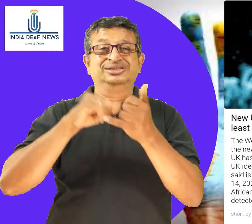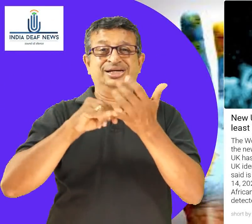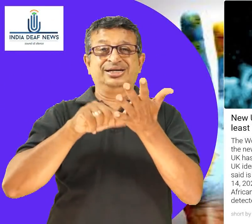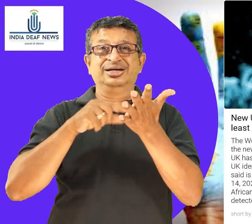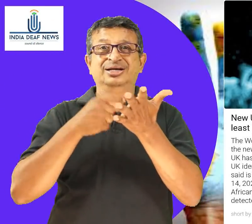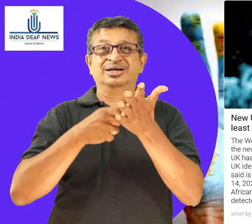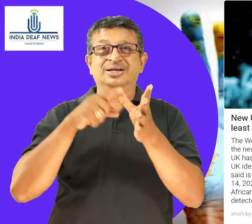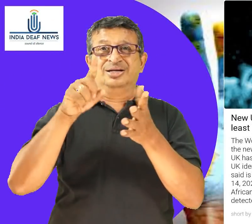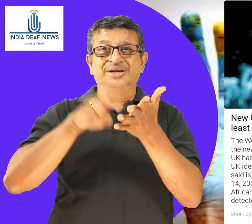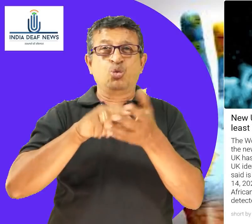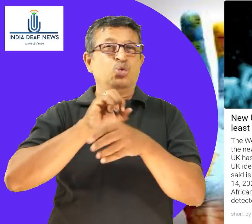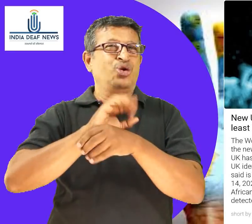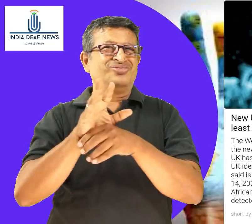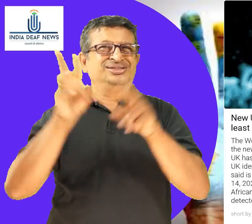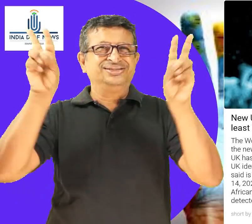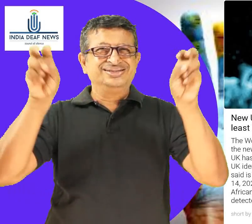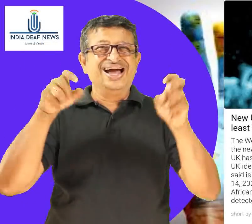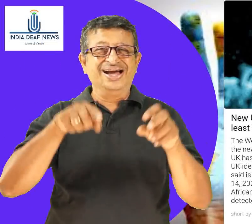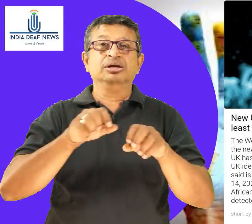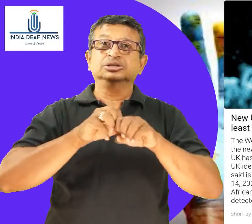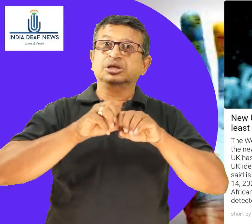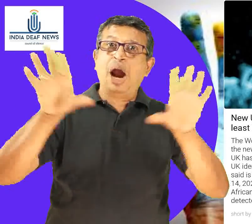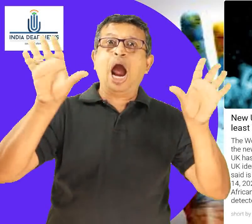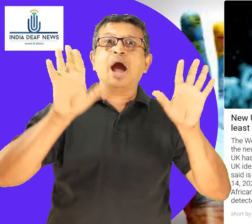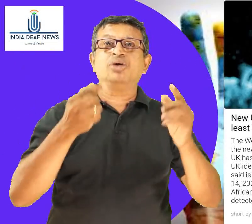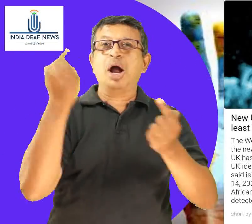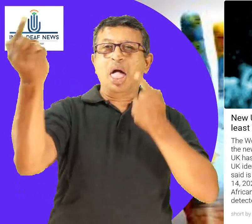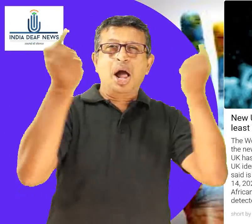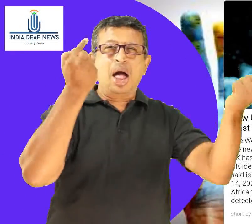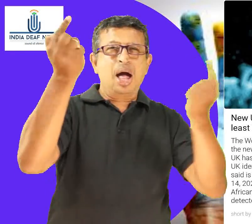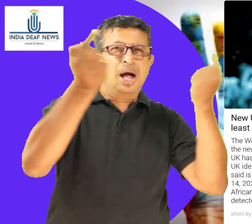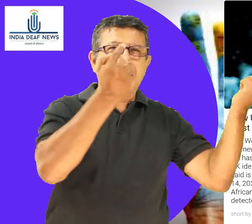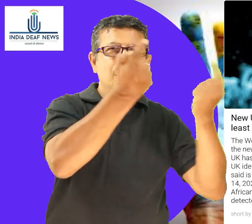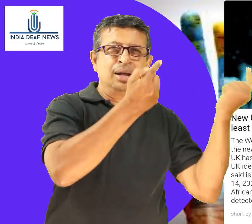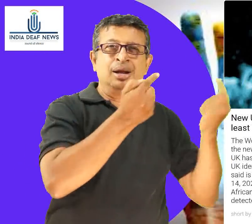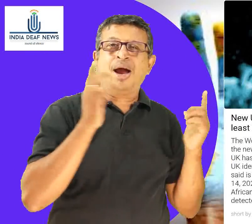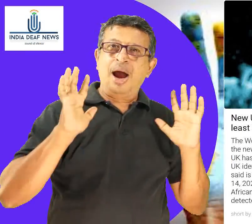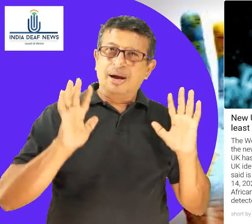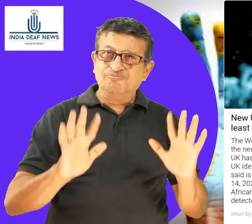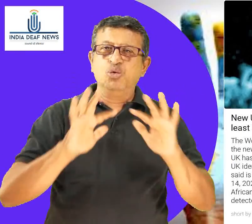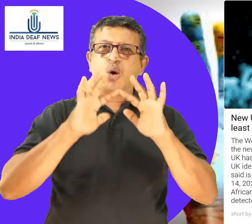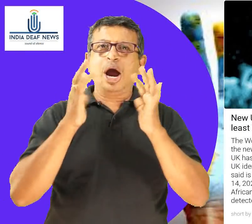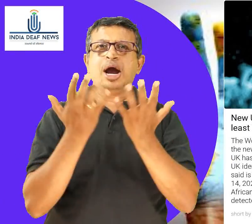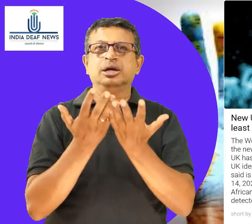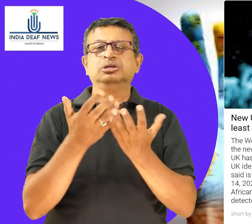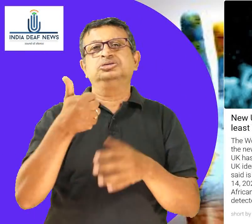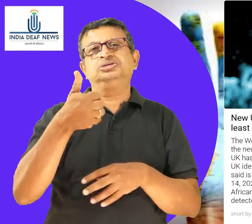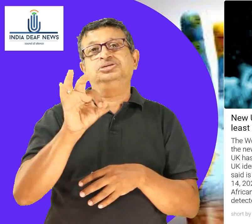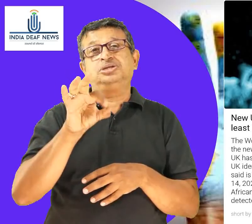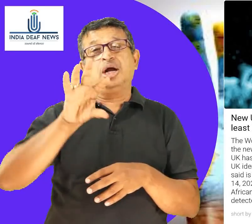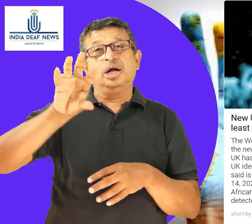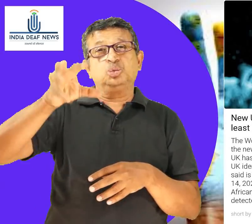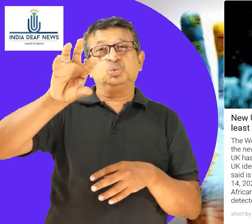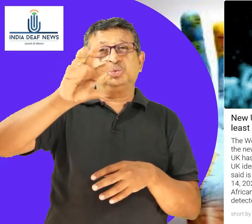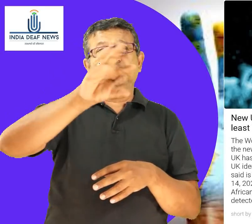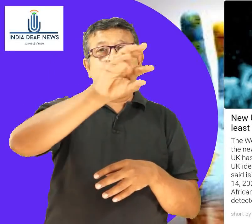said is 70% more transmissible on December 14, 2020. The WHO further said that the South